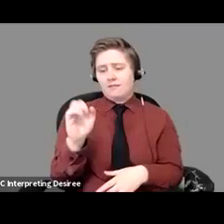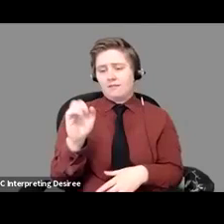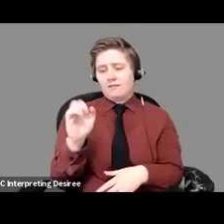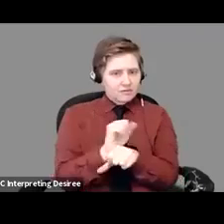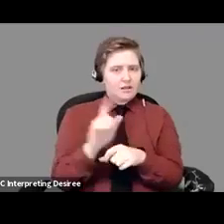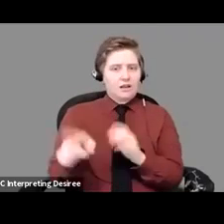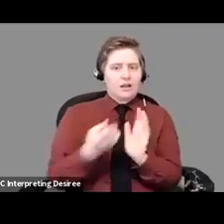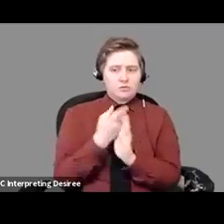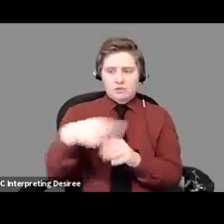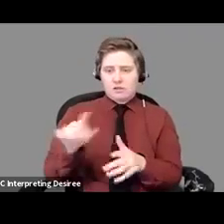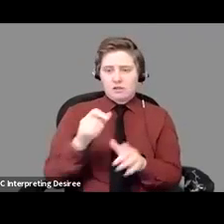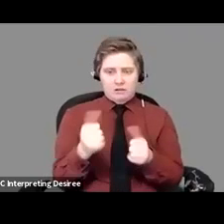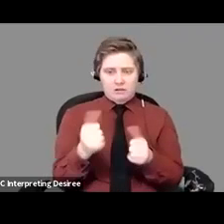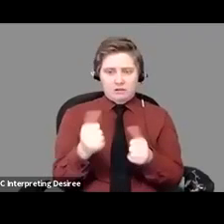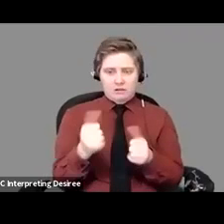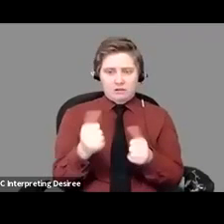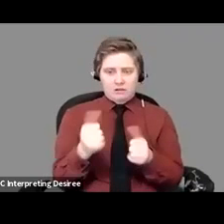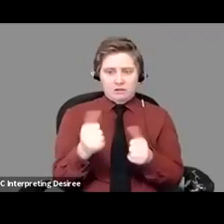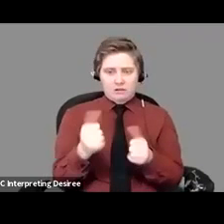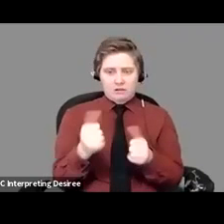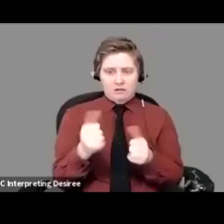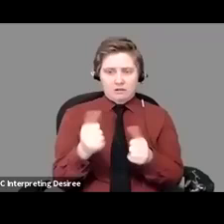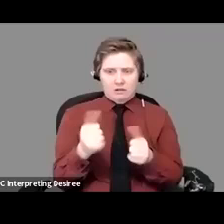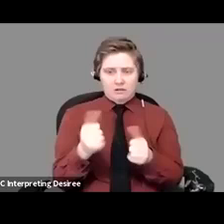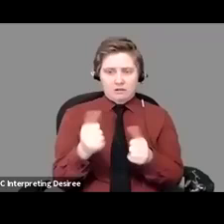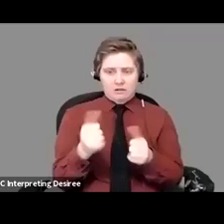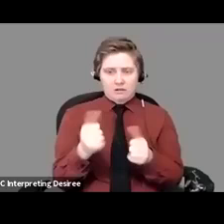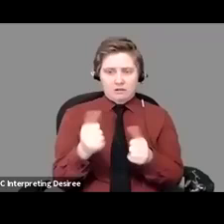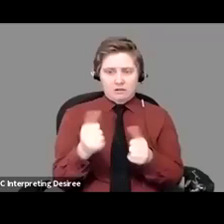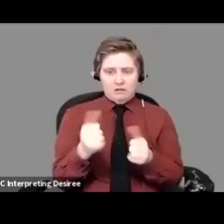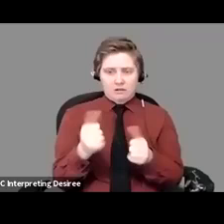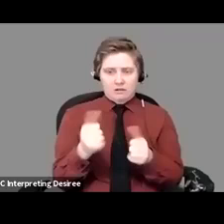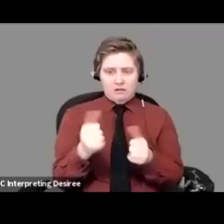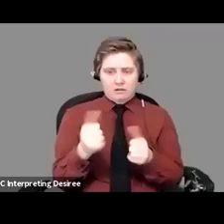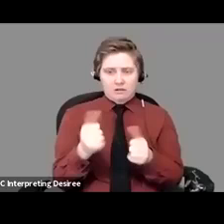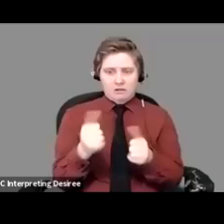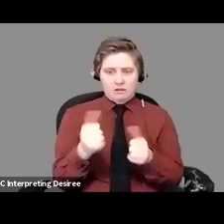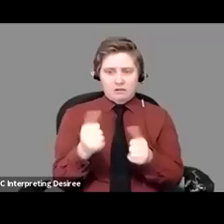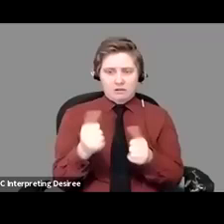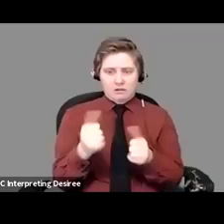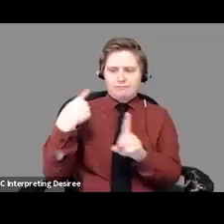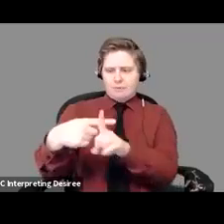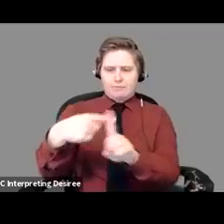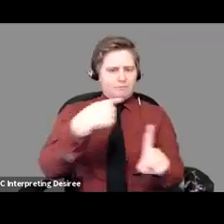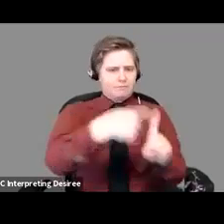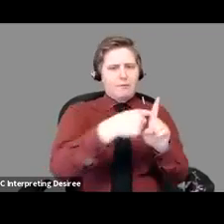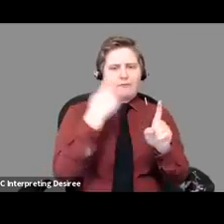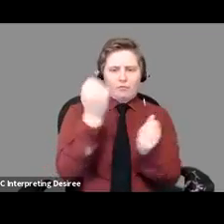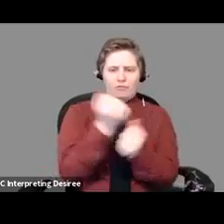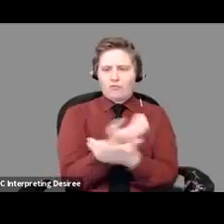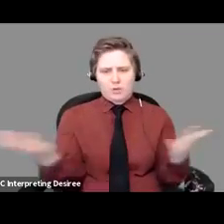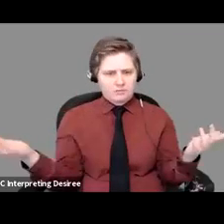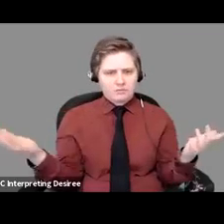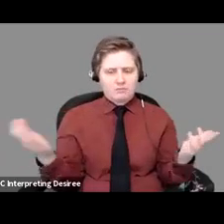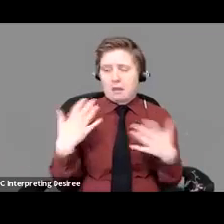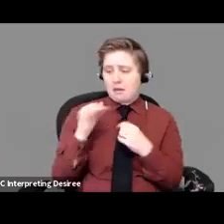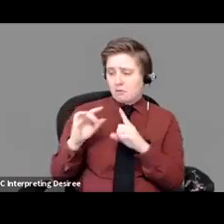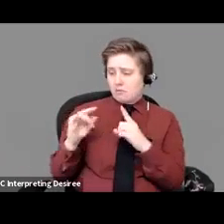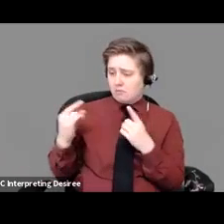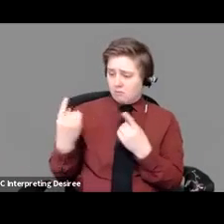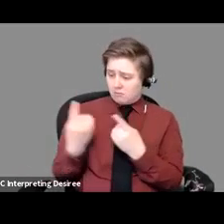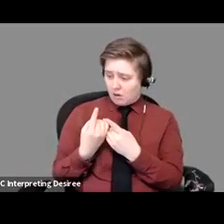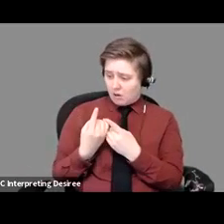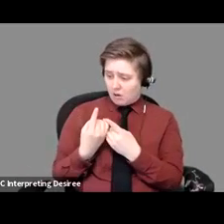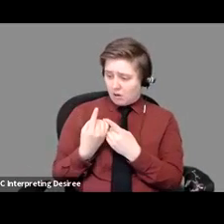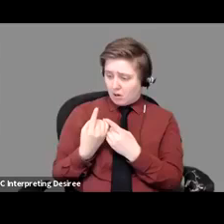them forward on the education side. So we really think this is a win-win situation. The health department, I think,